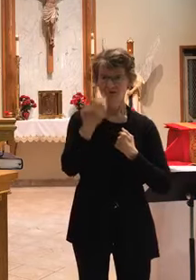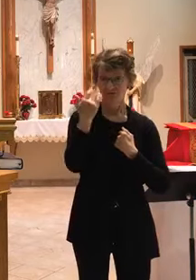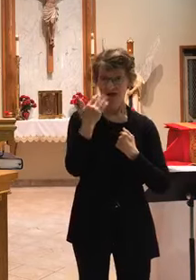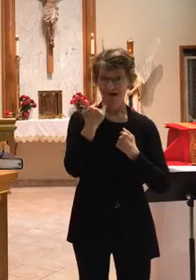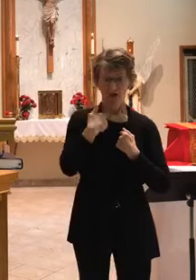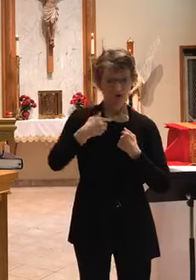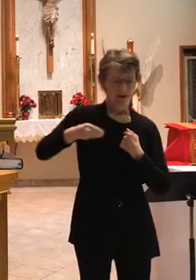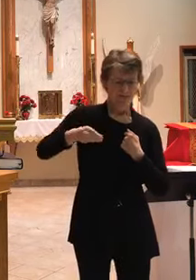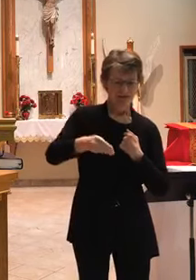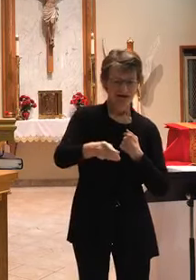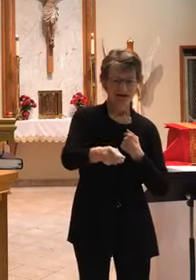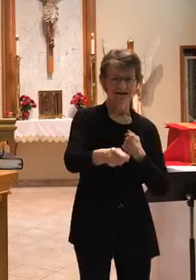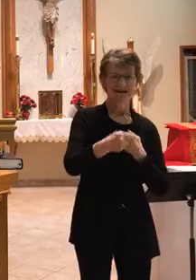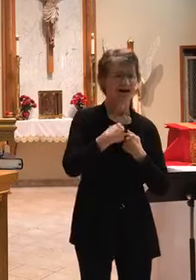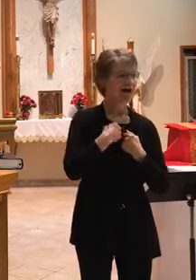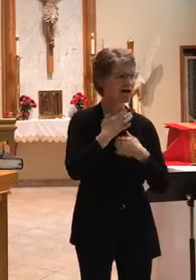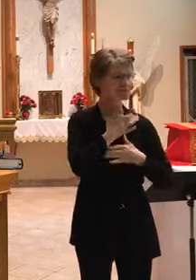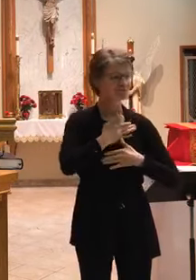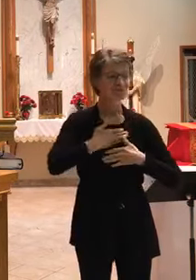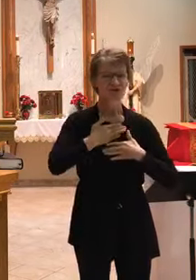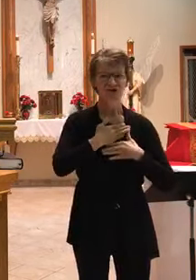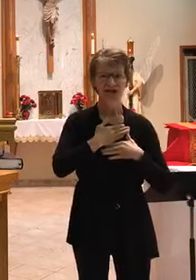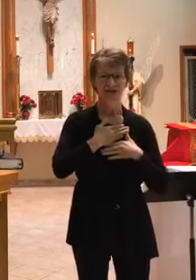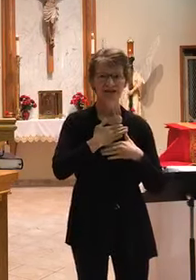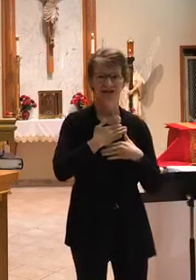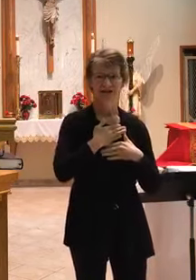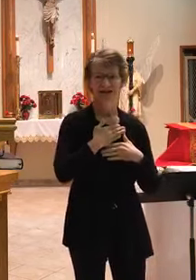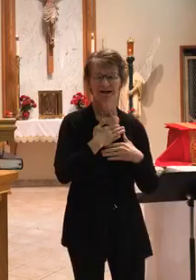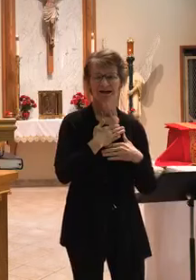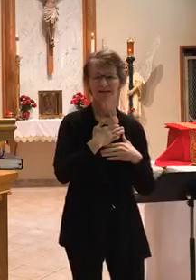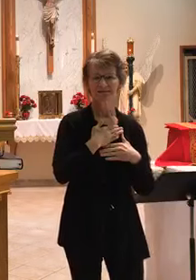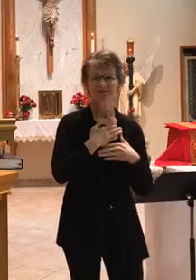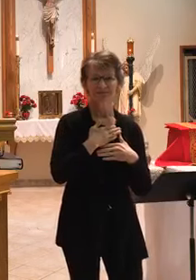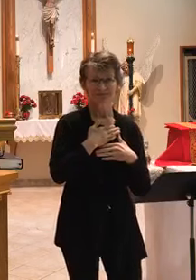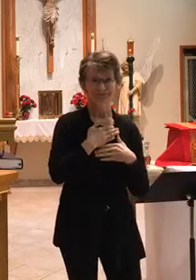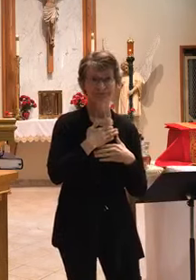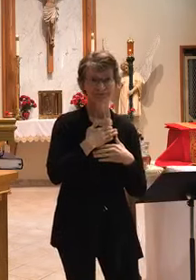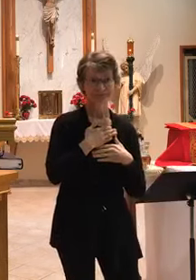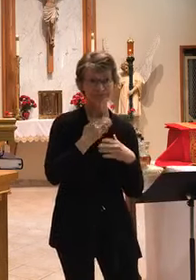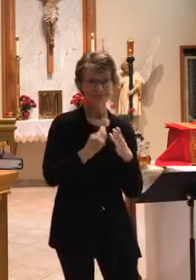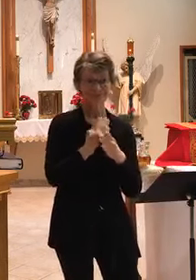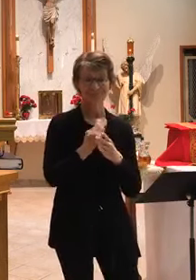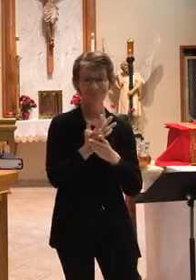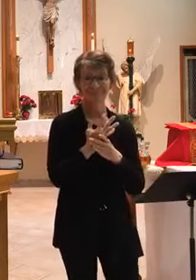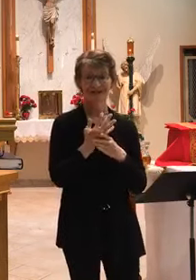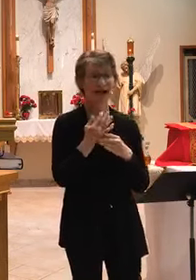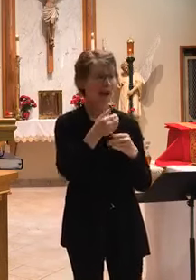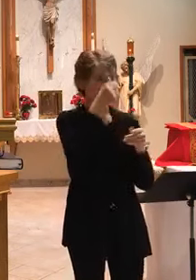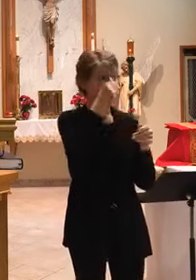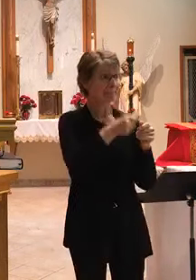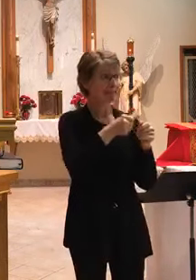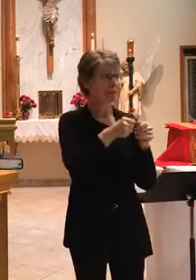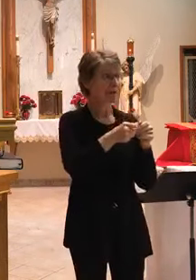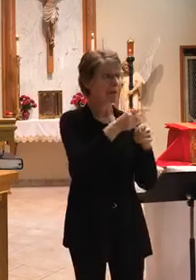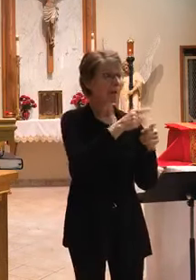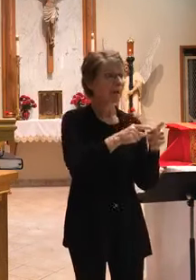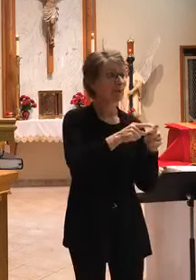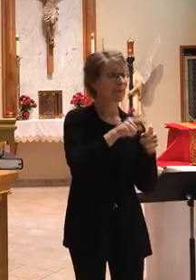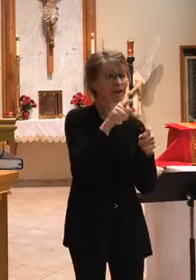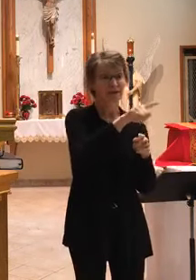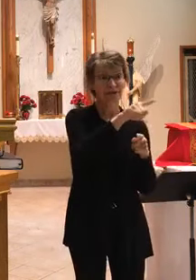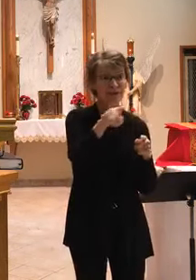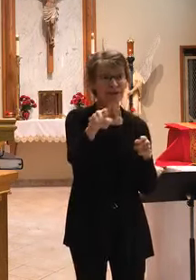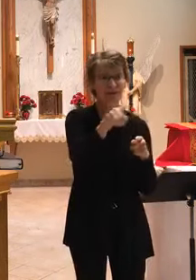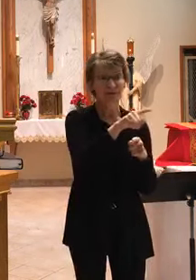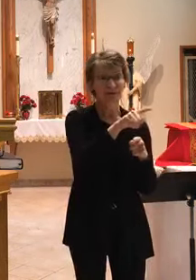planting the garden, I appreciate and don't forget when your garden grows to continue to bring vegetables to the rectory.